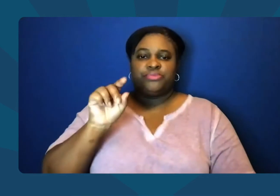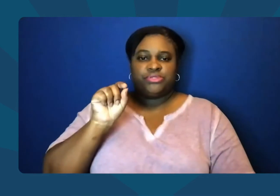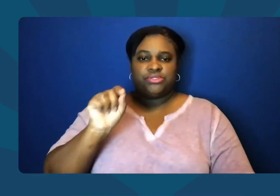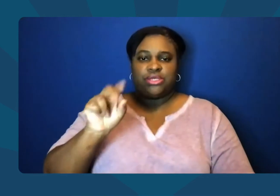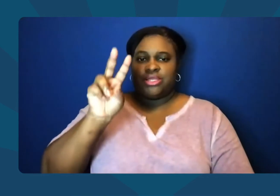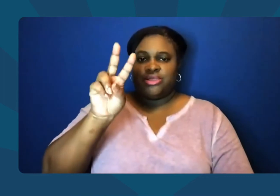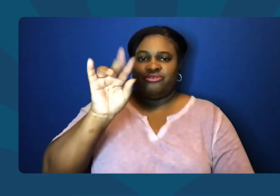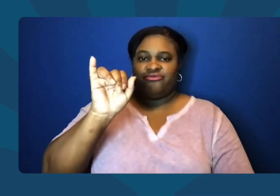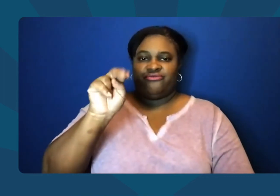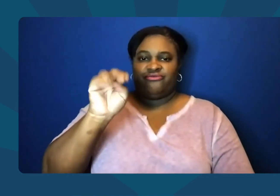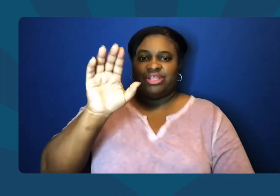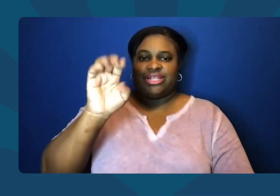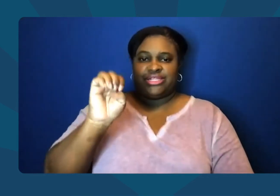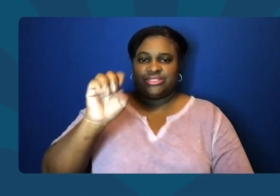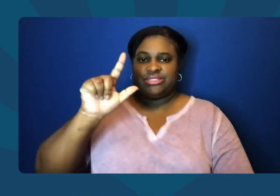Website